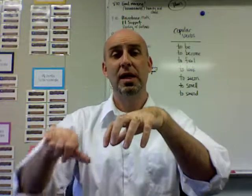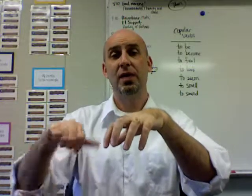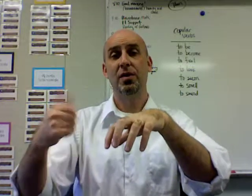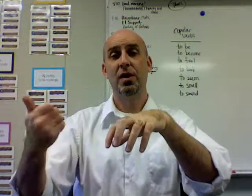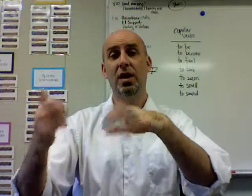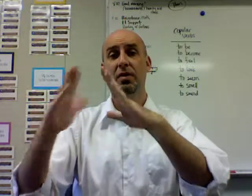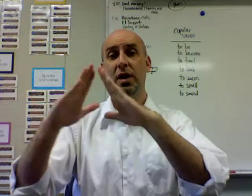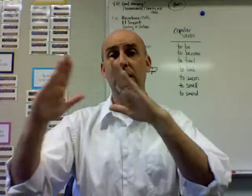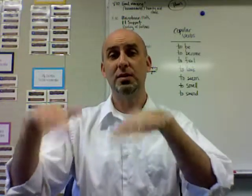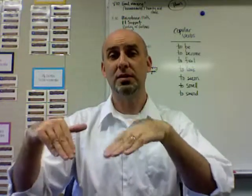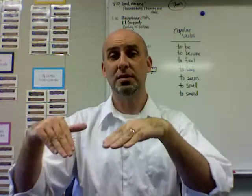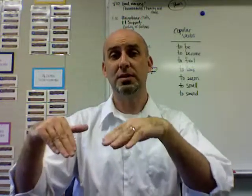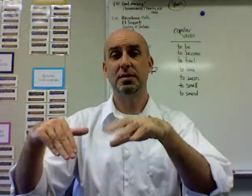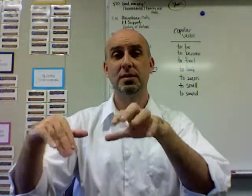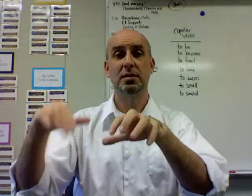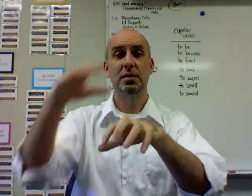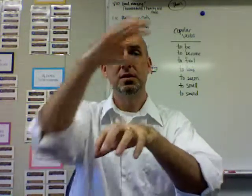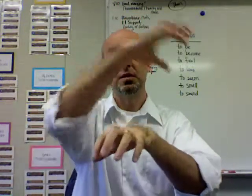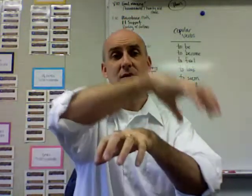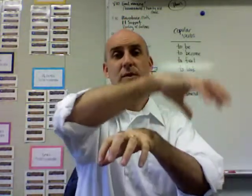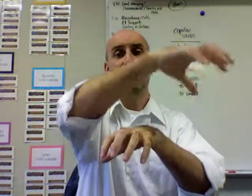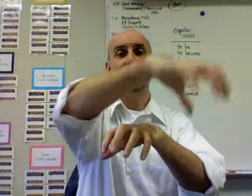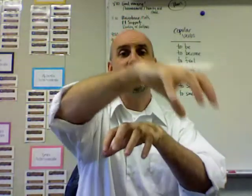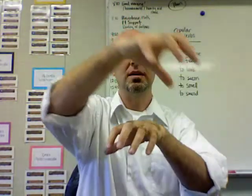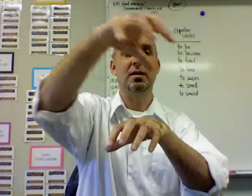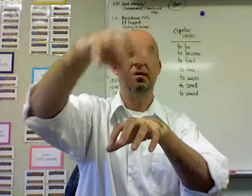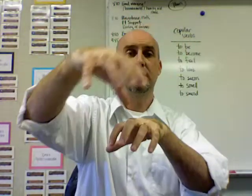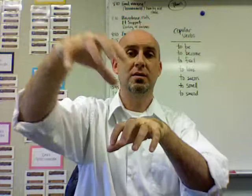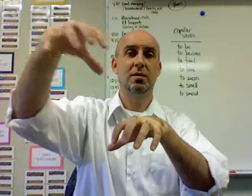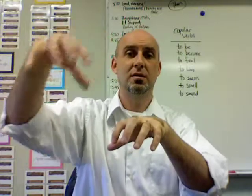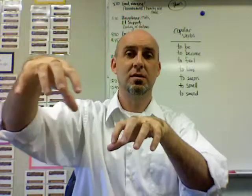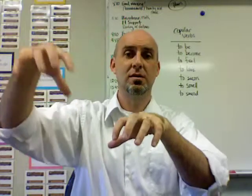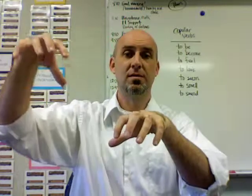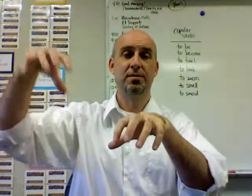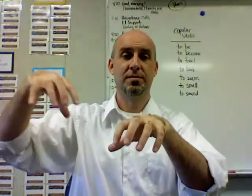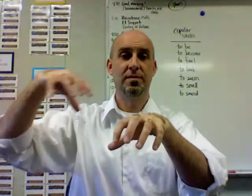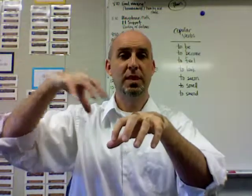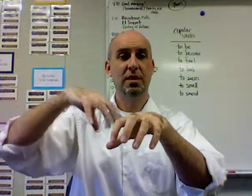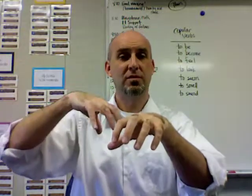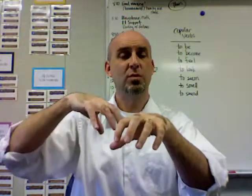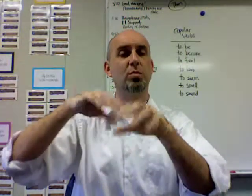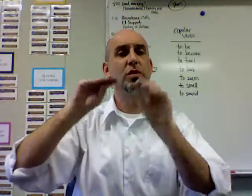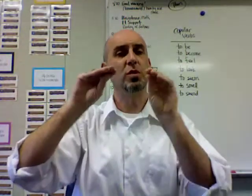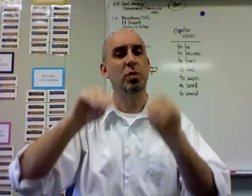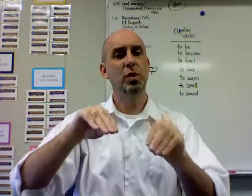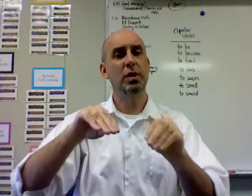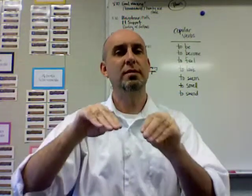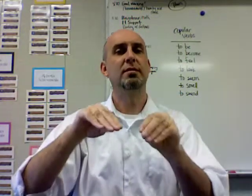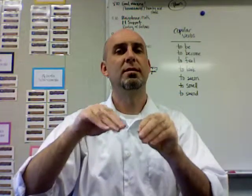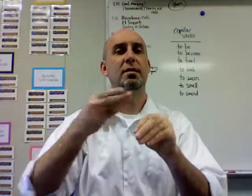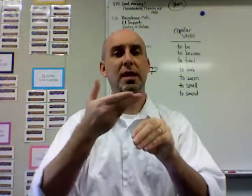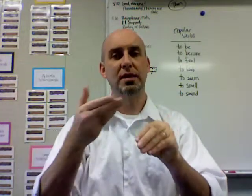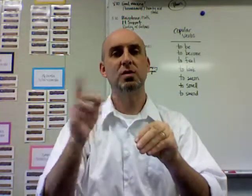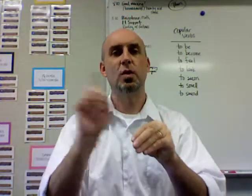and there are other houses surrounding, you have to put things where they